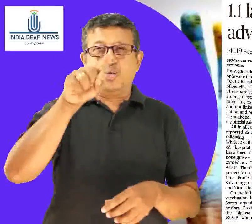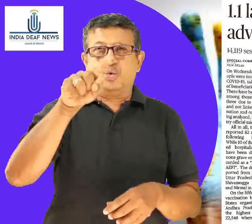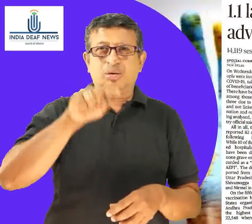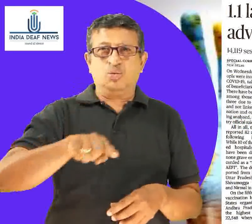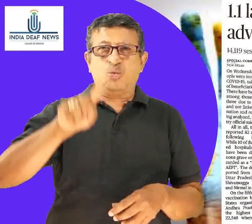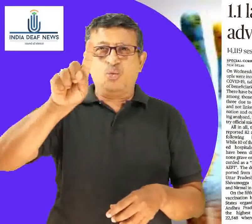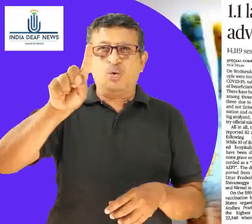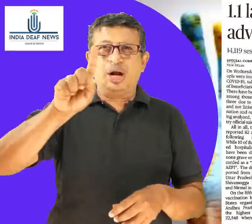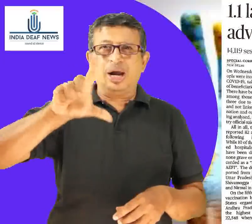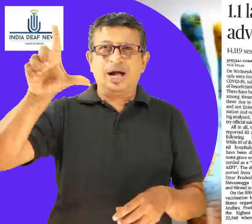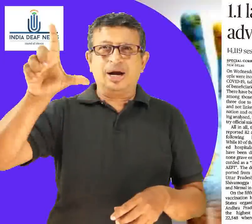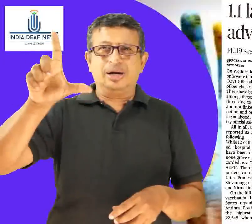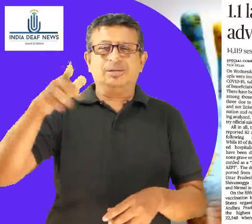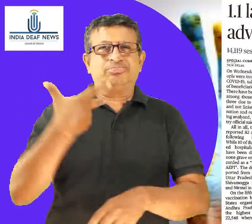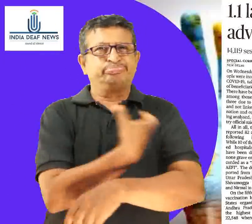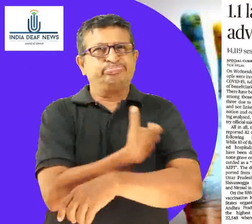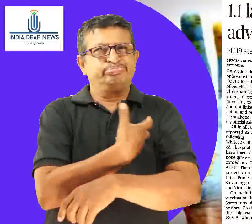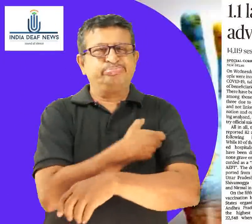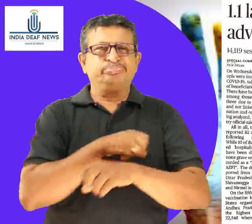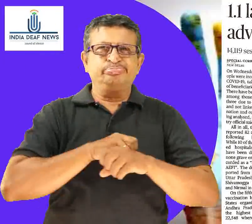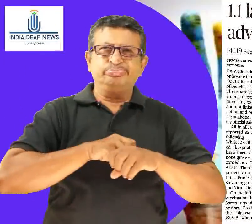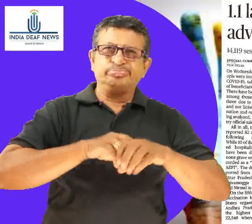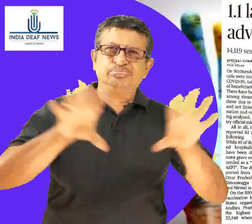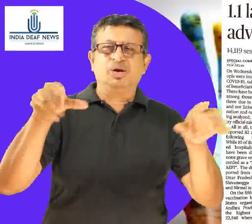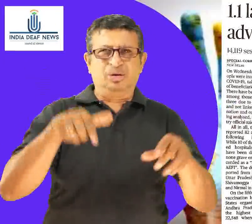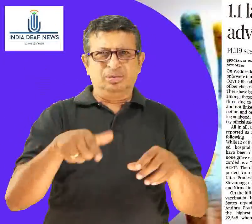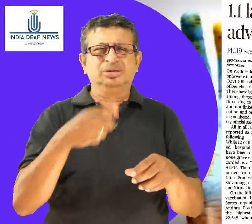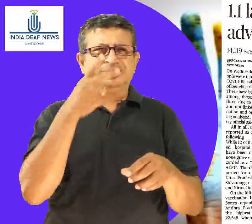1.1 lakh vaccinations, 82 adverse events on day 5.